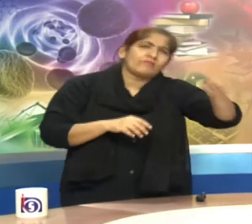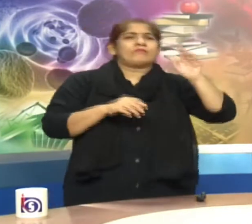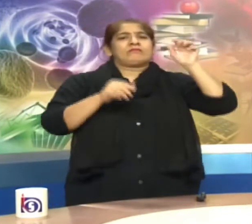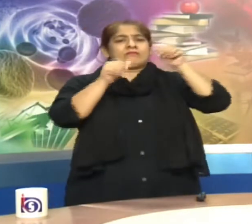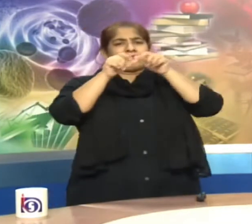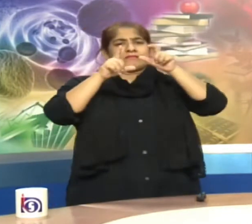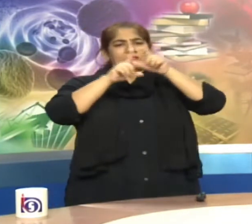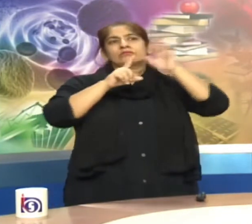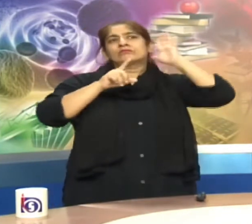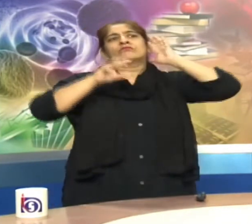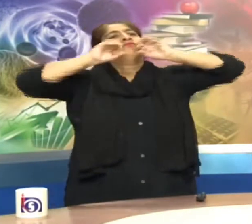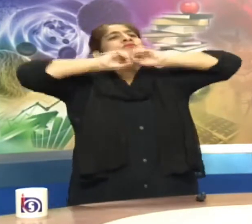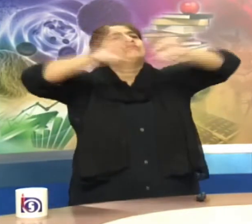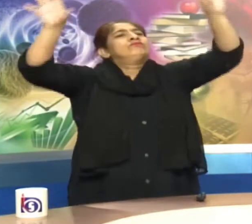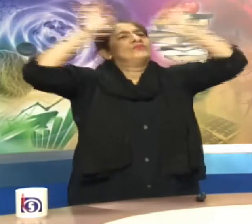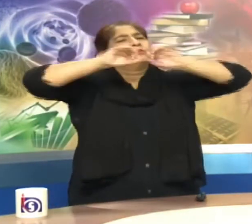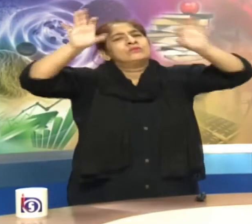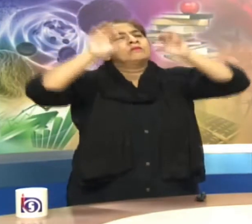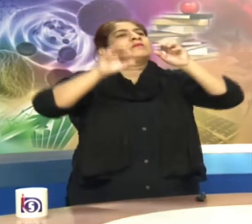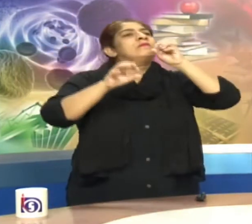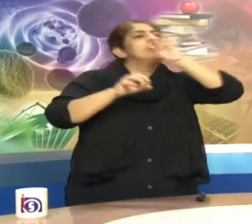paid form of